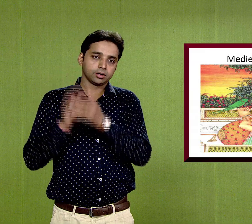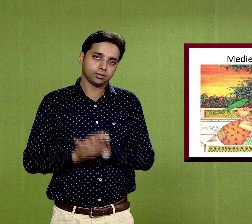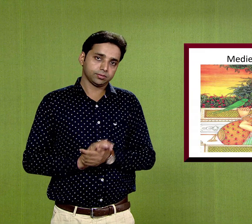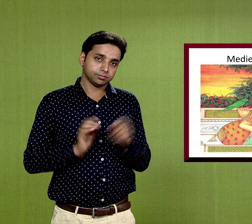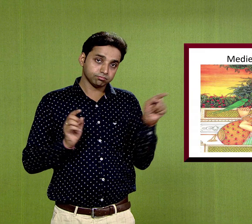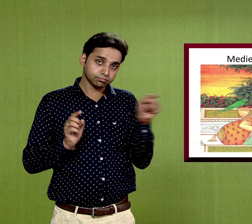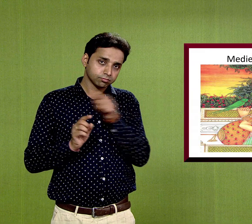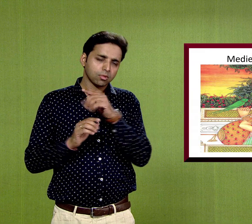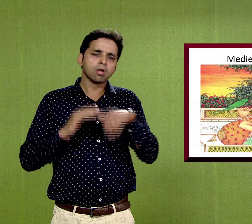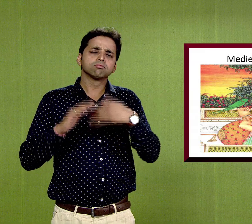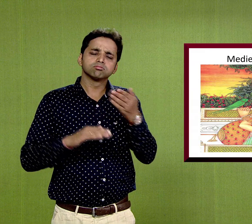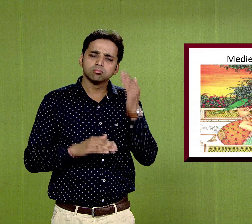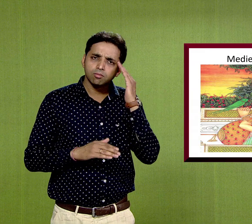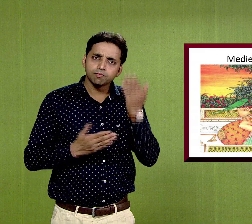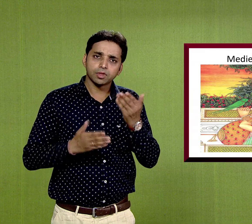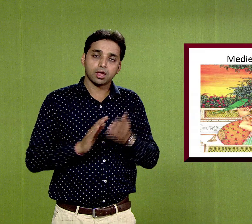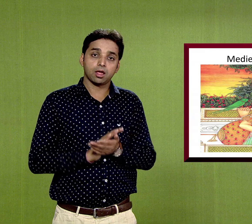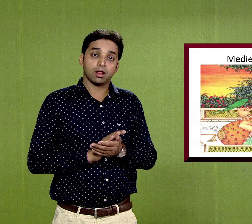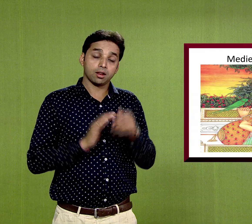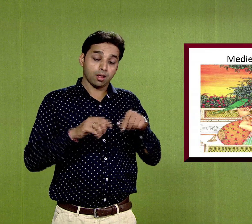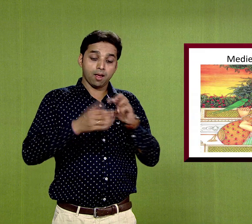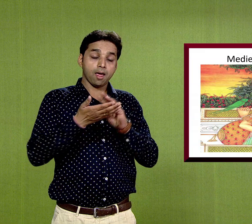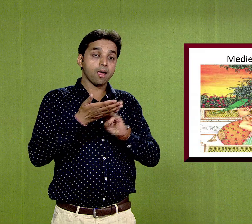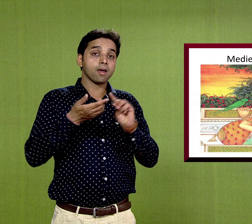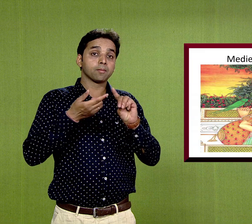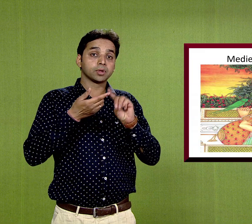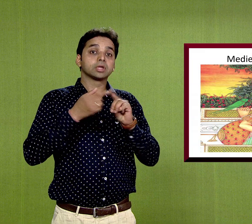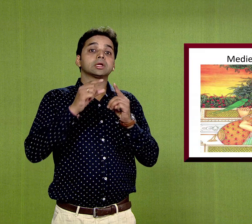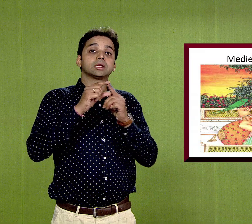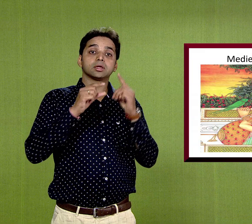is known as the medieval India.